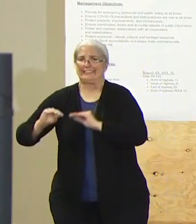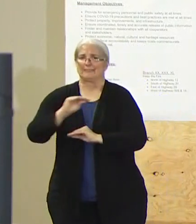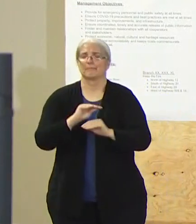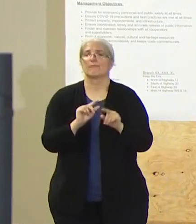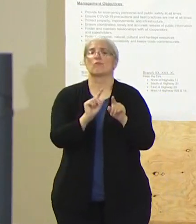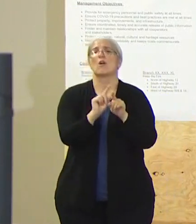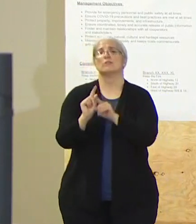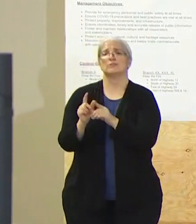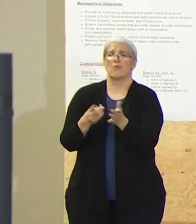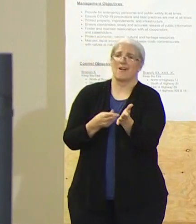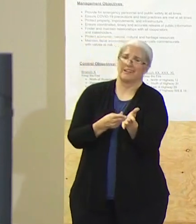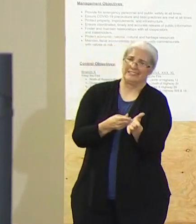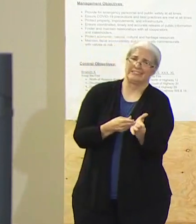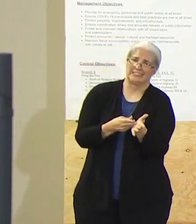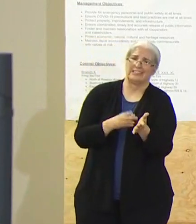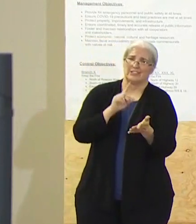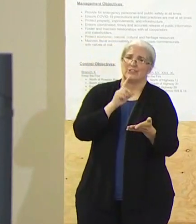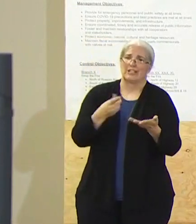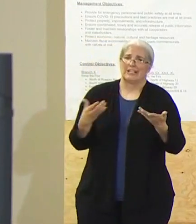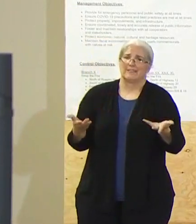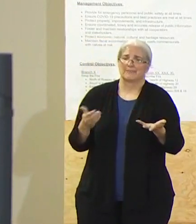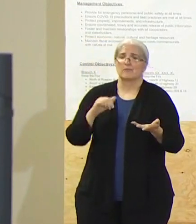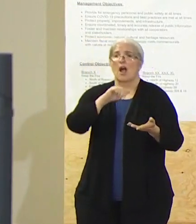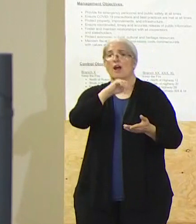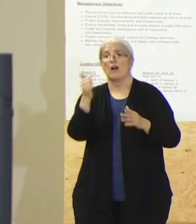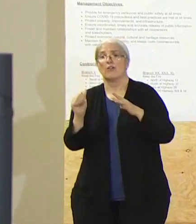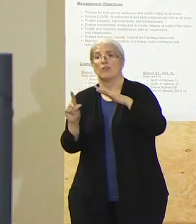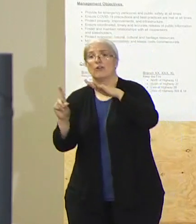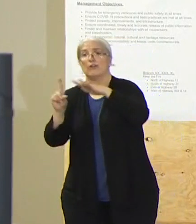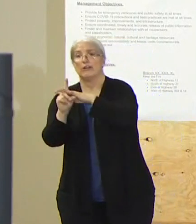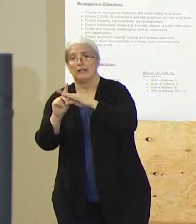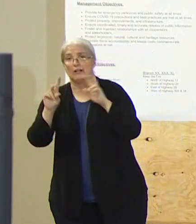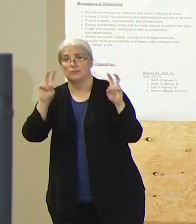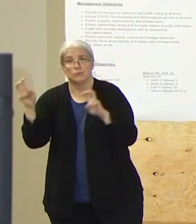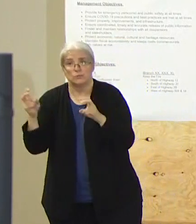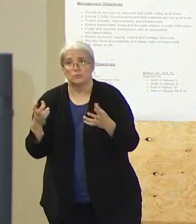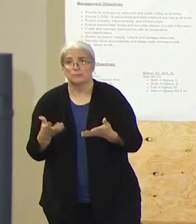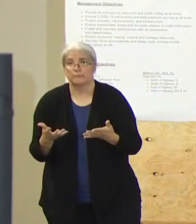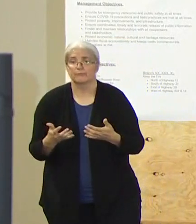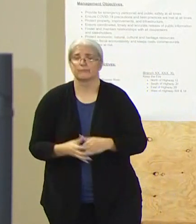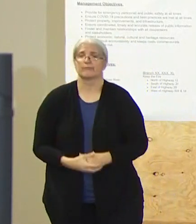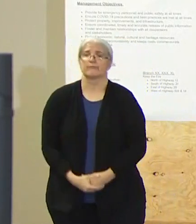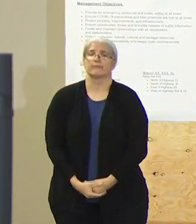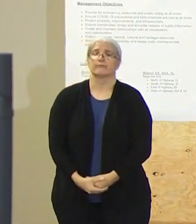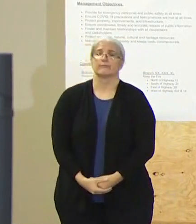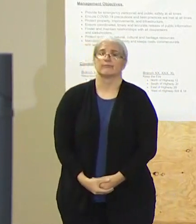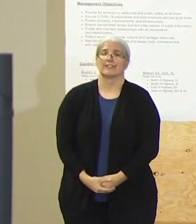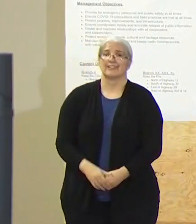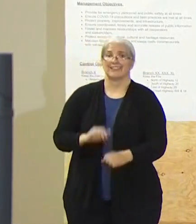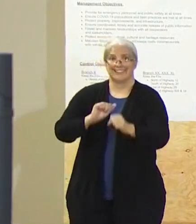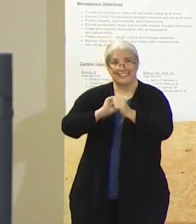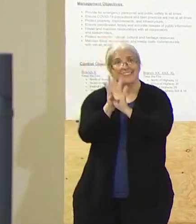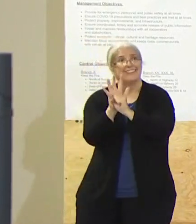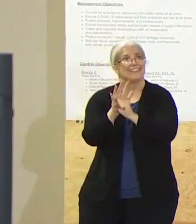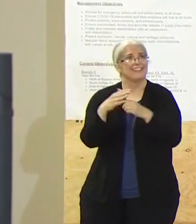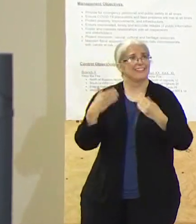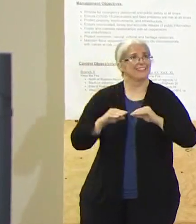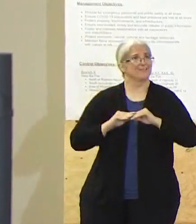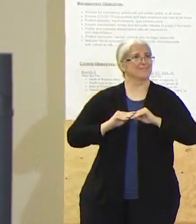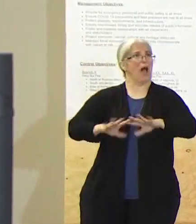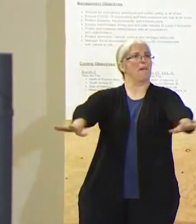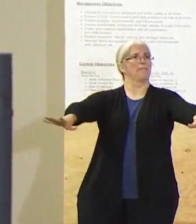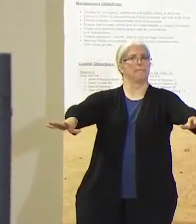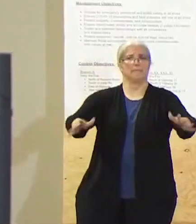surprisingly, that has been raised before, and that's the issue of the pandemic and the need to keep our